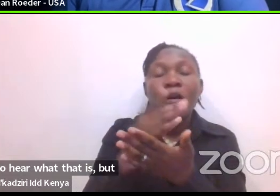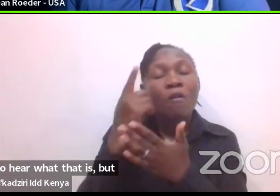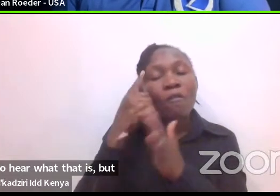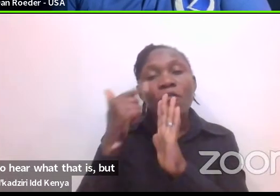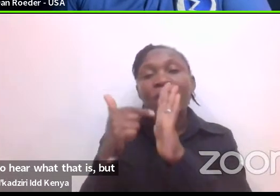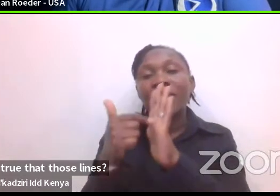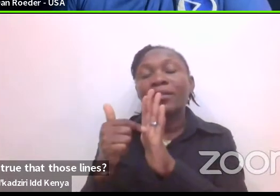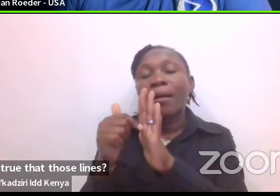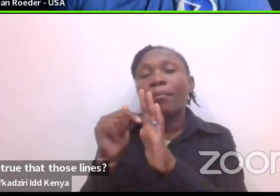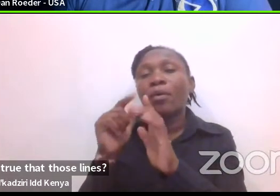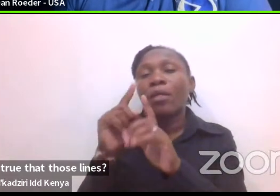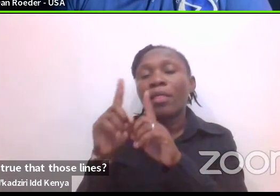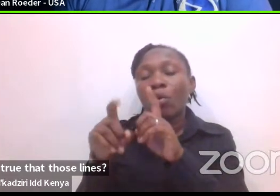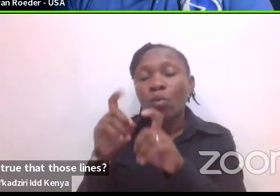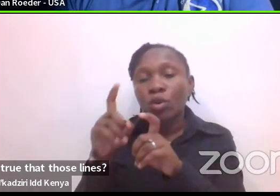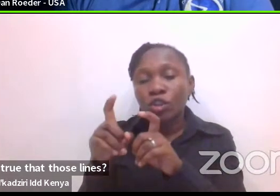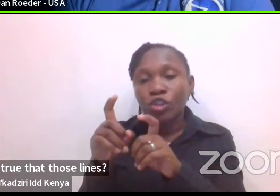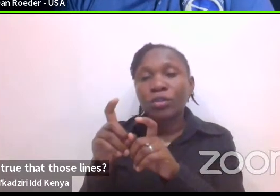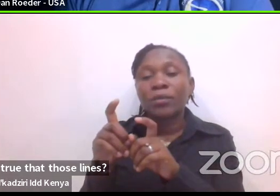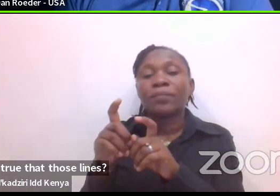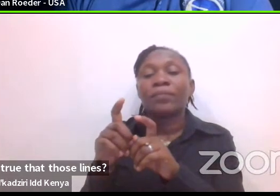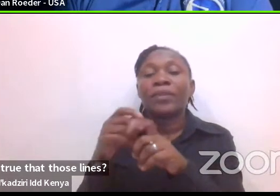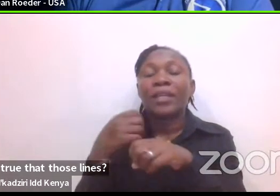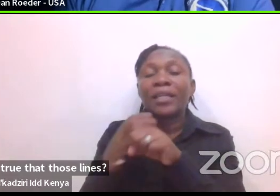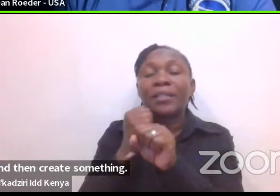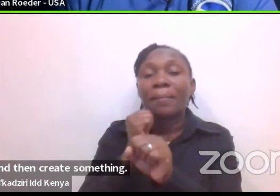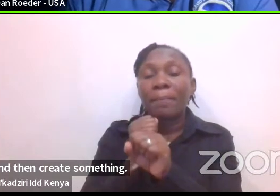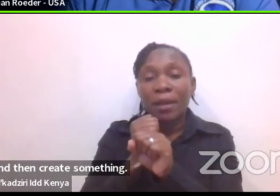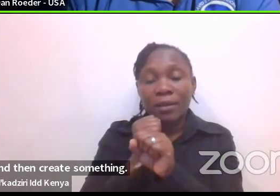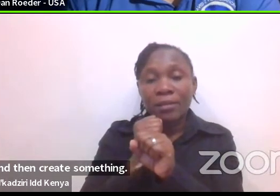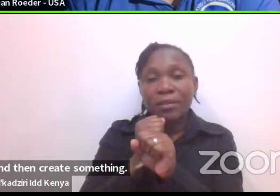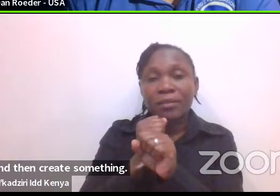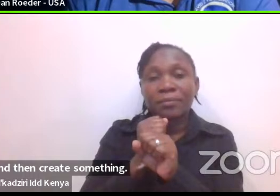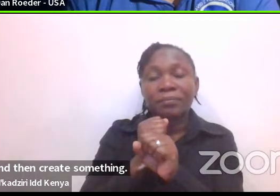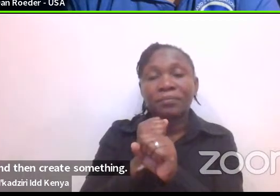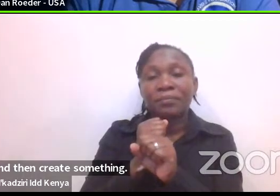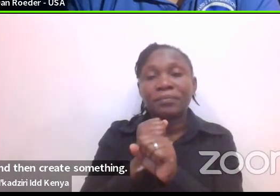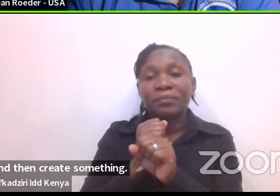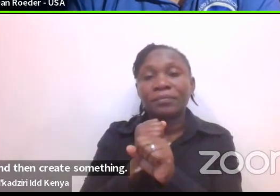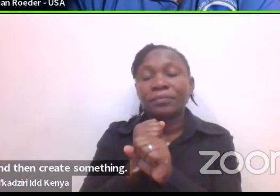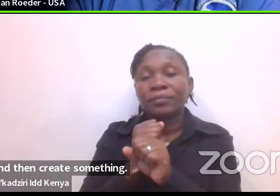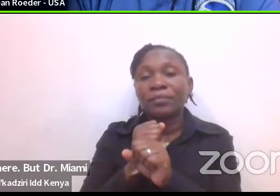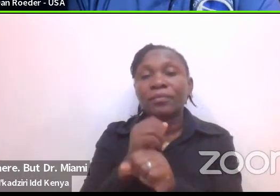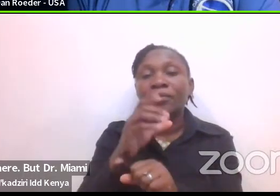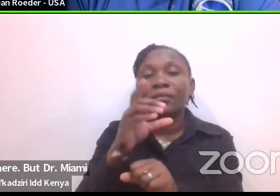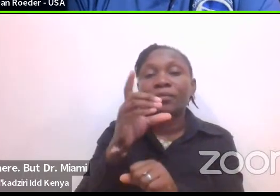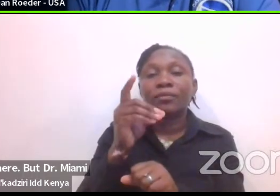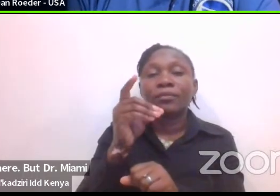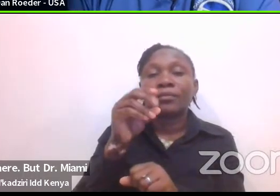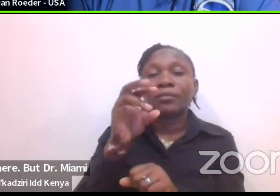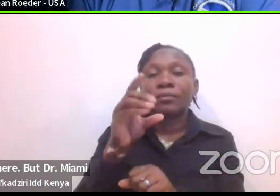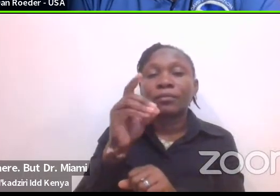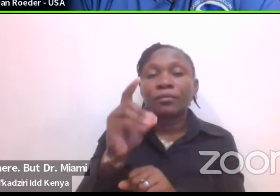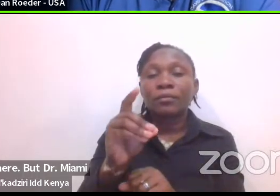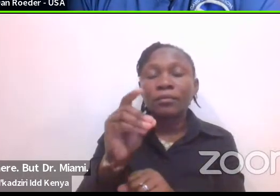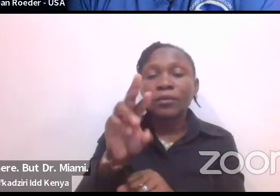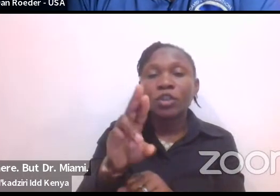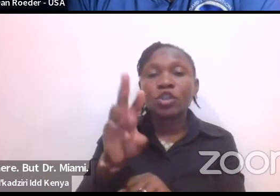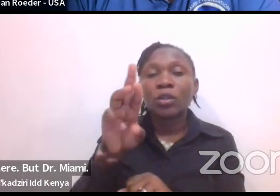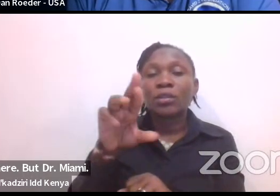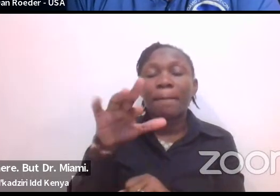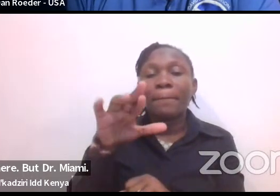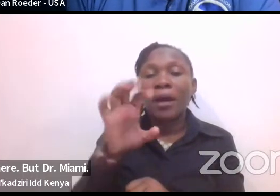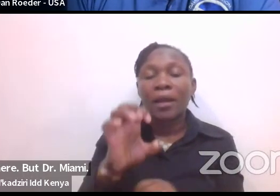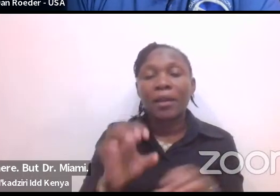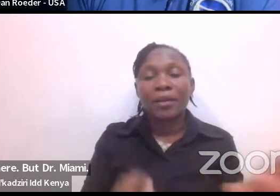then create something. So I'll yield the mic there. But Dr. Mari, I'm curious what are your thoughts?